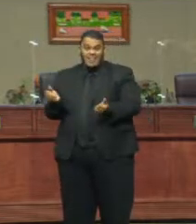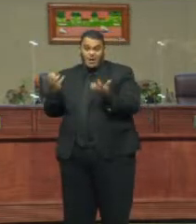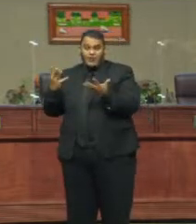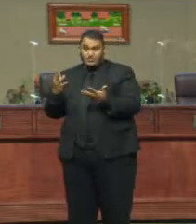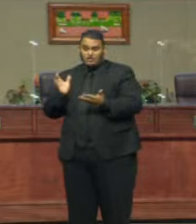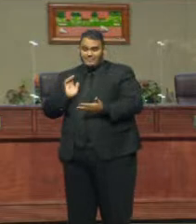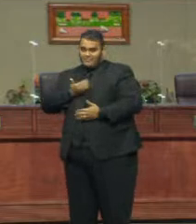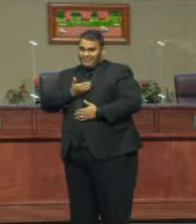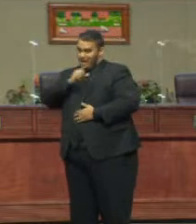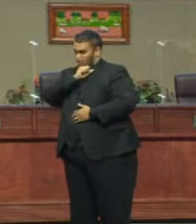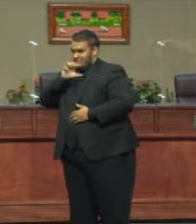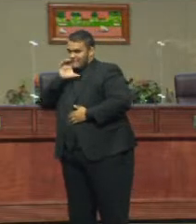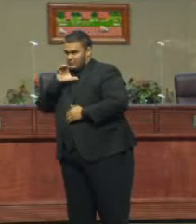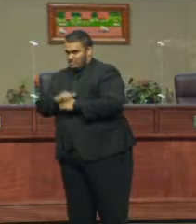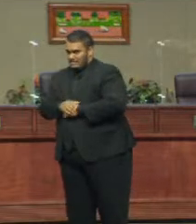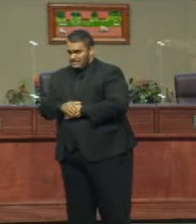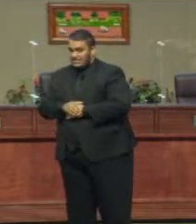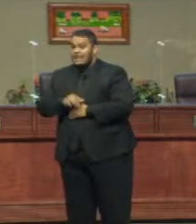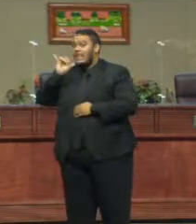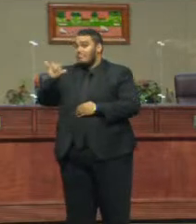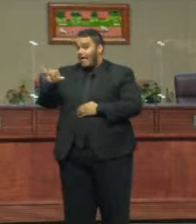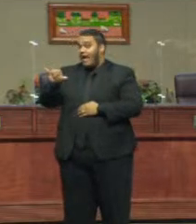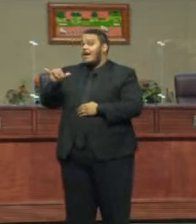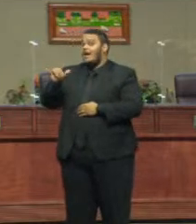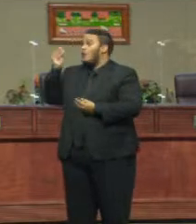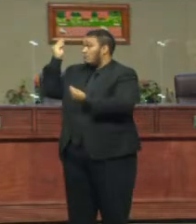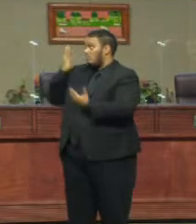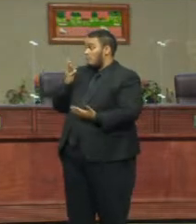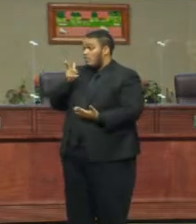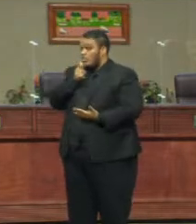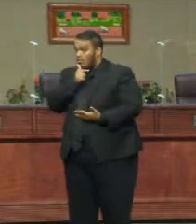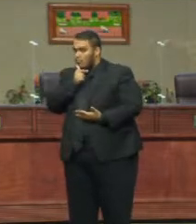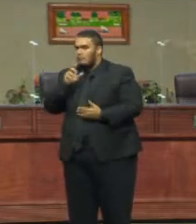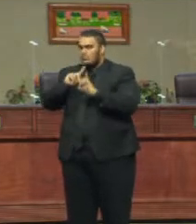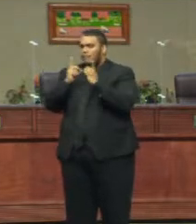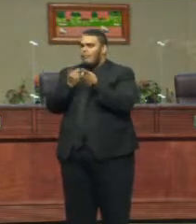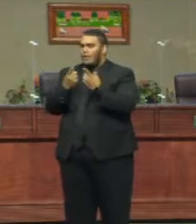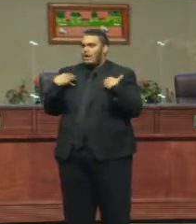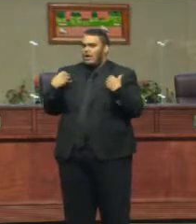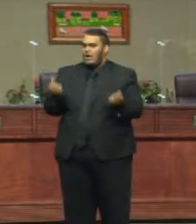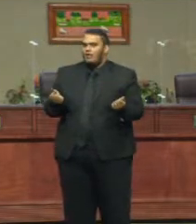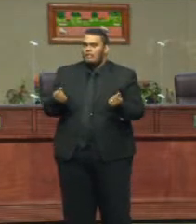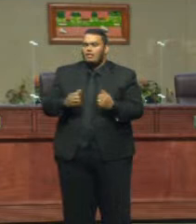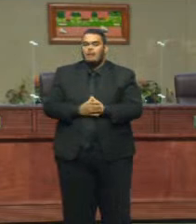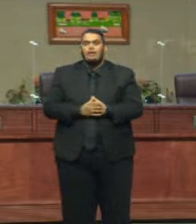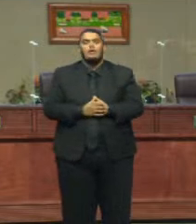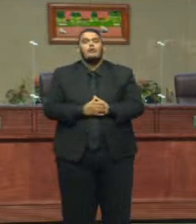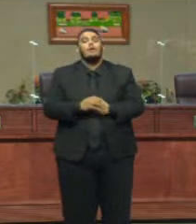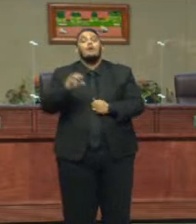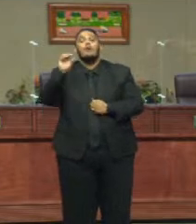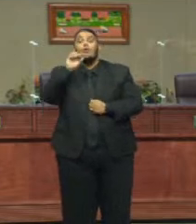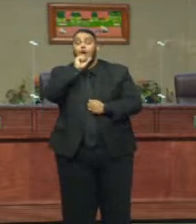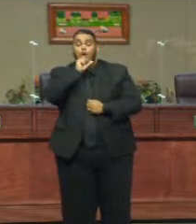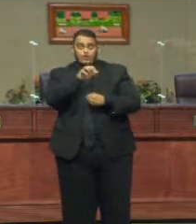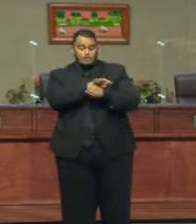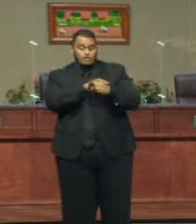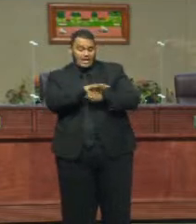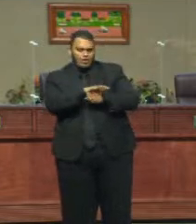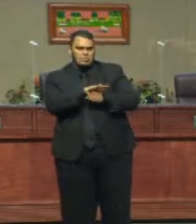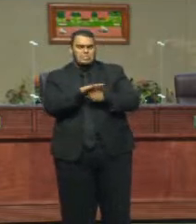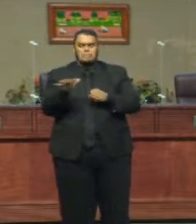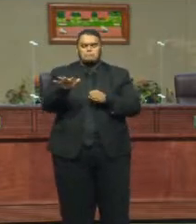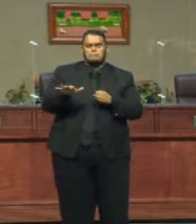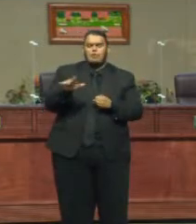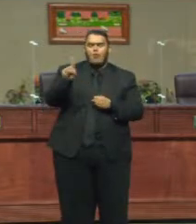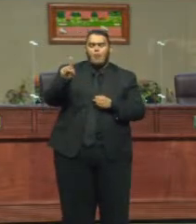is according to the Department of Health. Based upon Orange County, of the 1.4 million or so